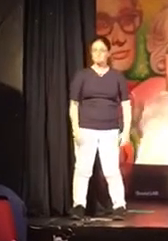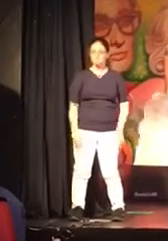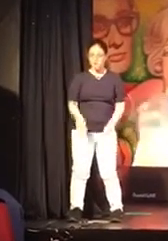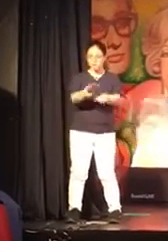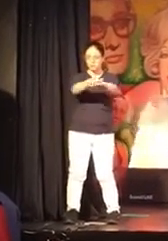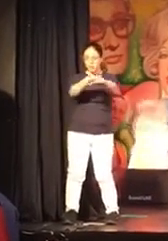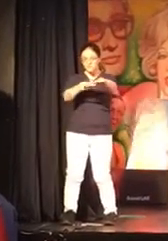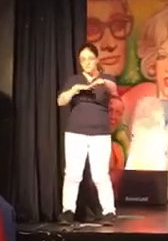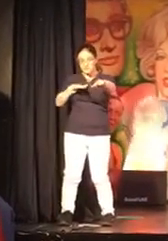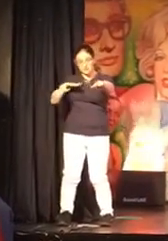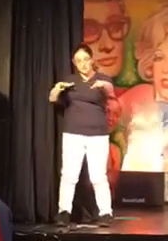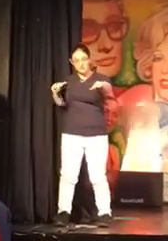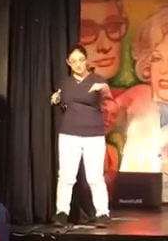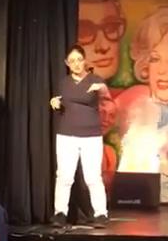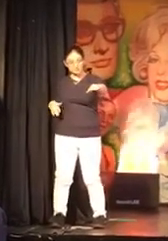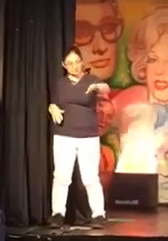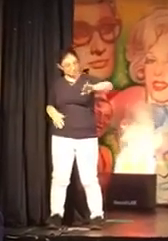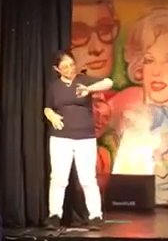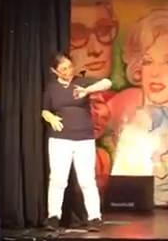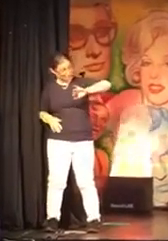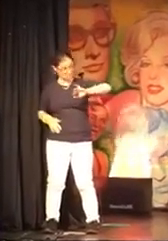Thank you